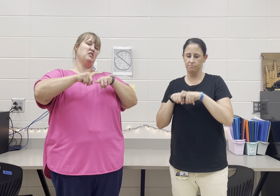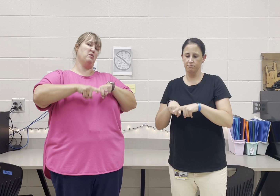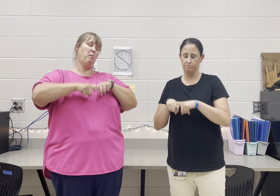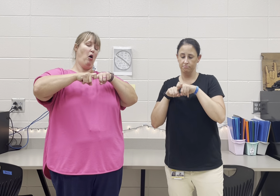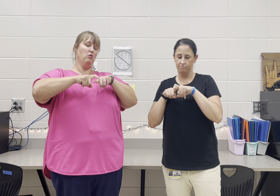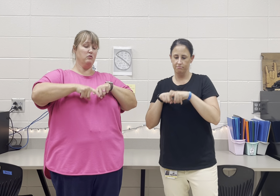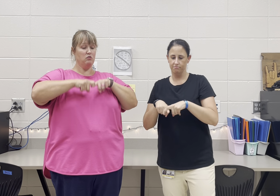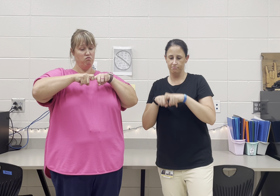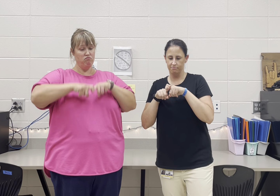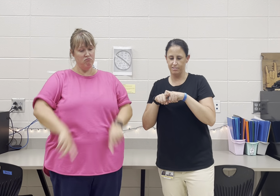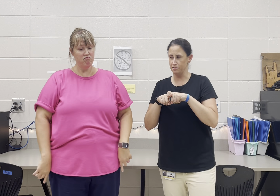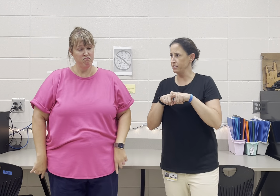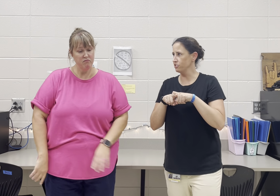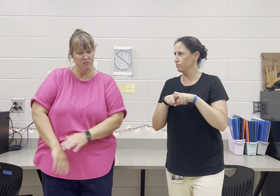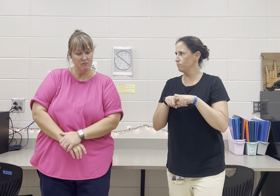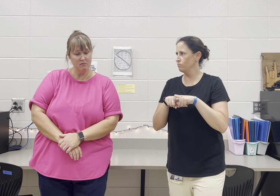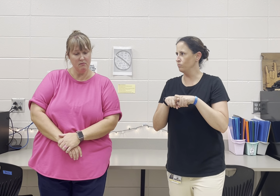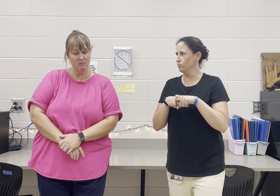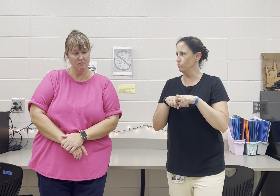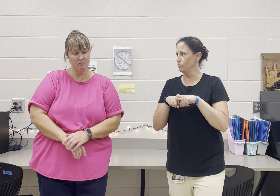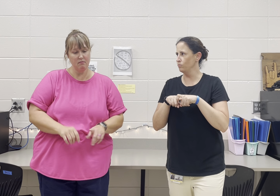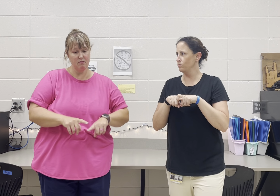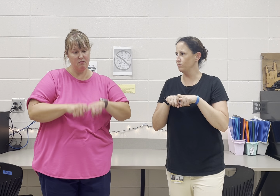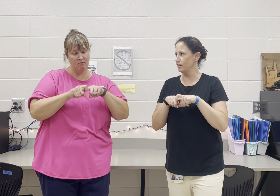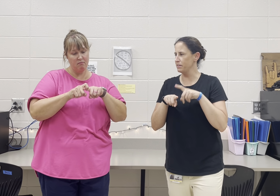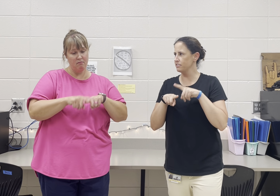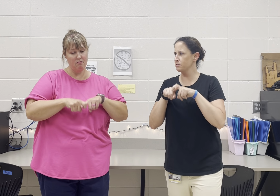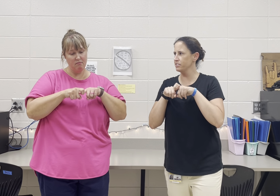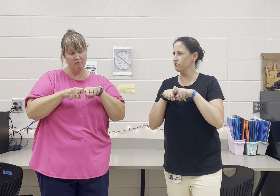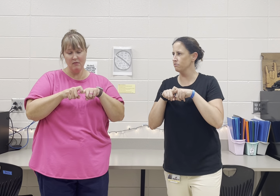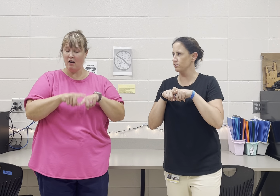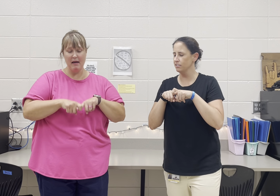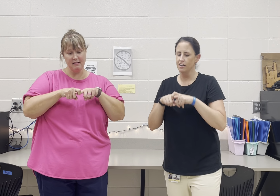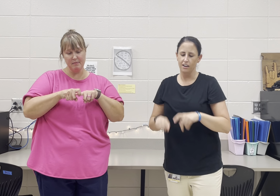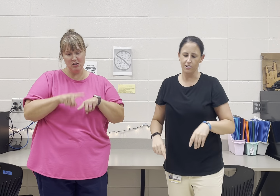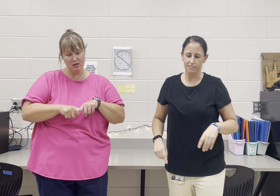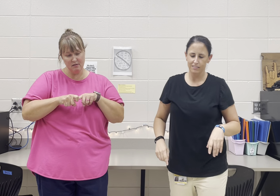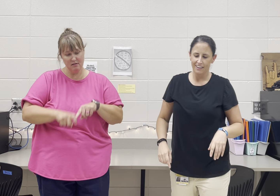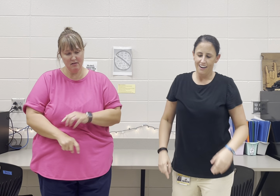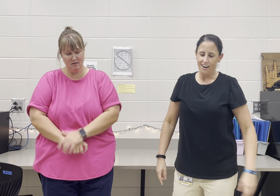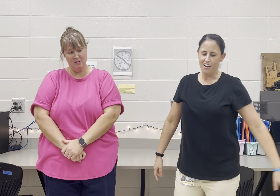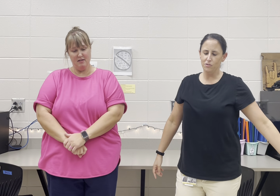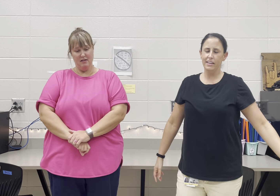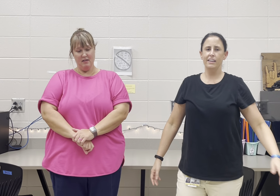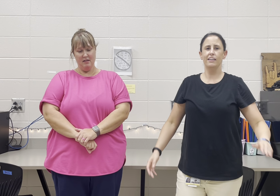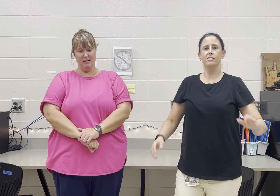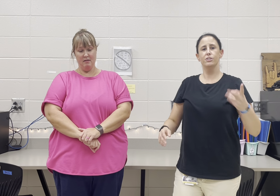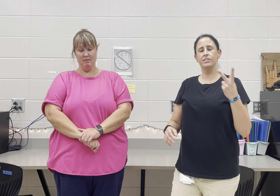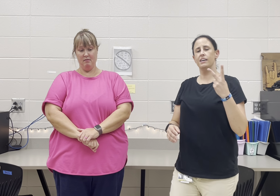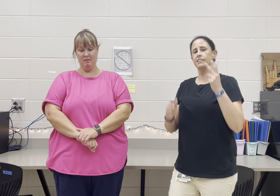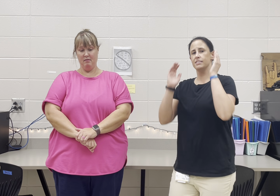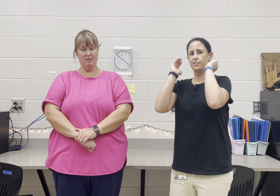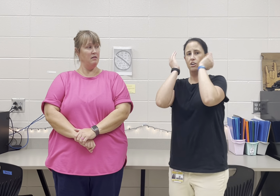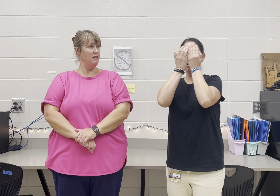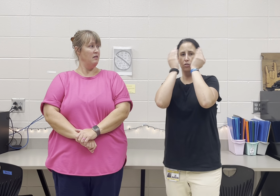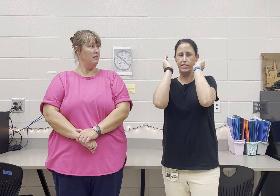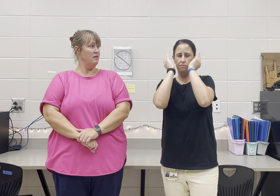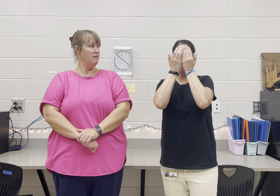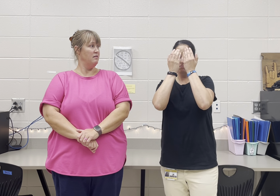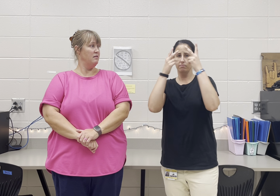suspension pause. Suspension. Not a bad suspension. Not a bad suspension. Okay. Halloween, 2 signs, either Halloween